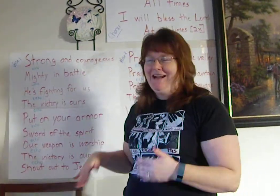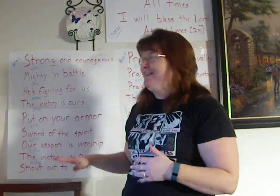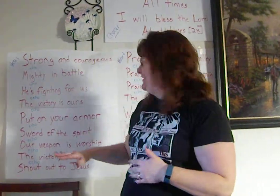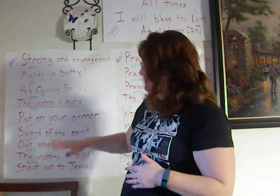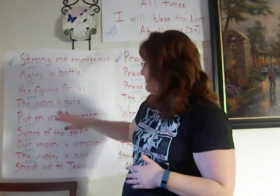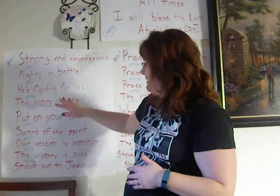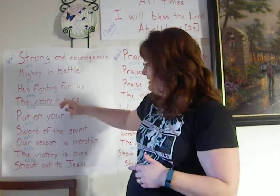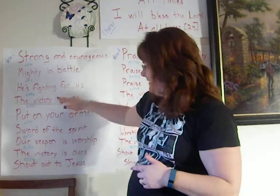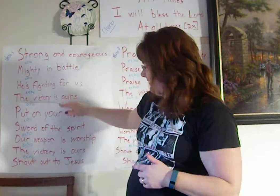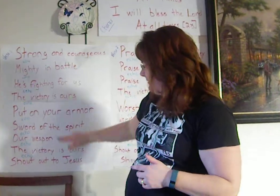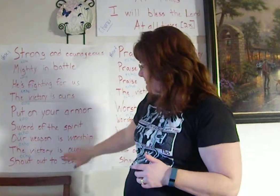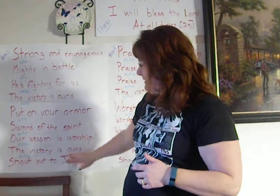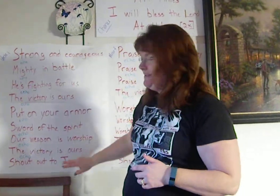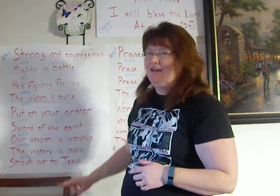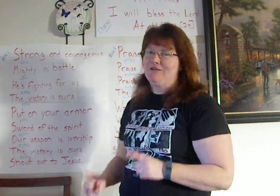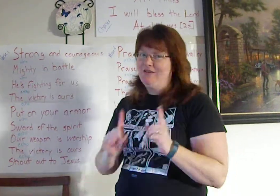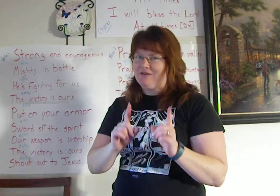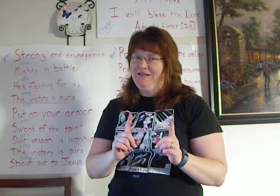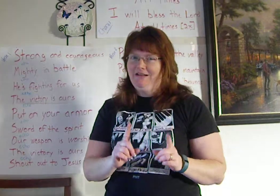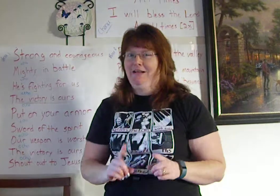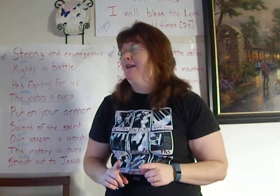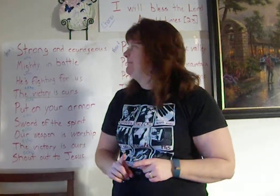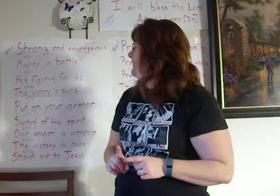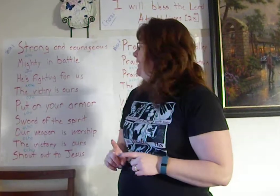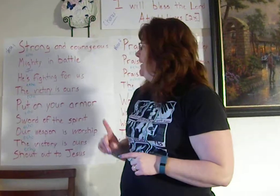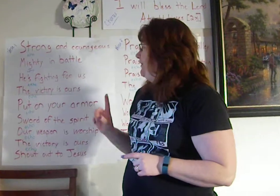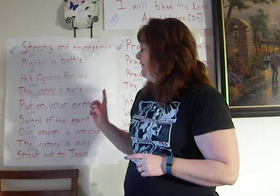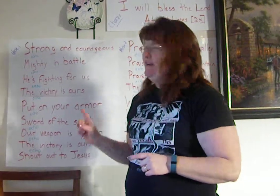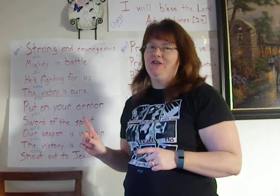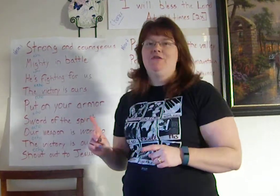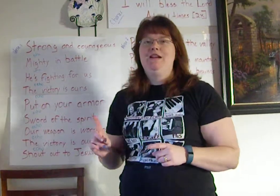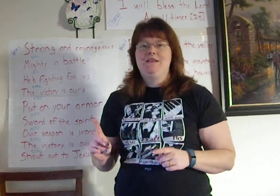like this. It repeats here and it repeats here, so you'll see it again. The